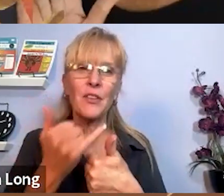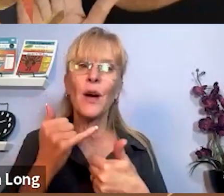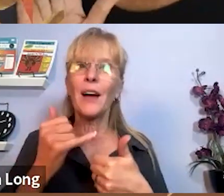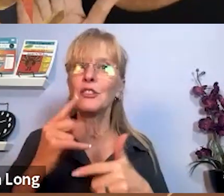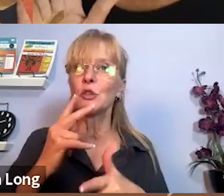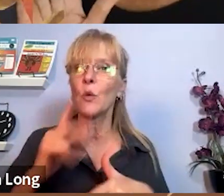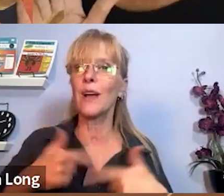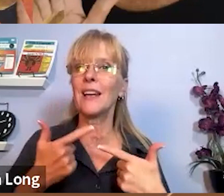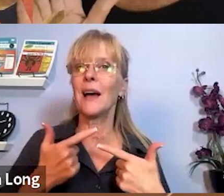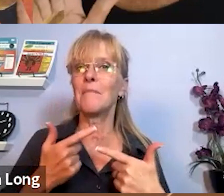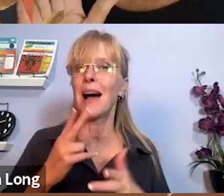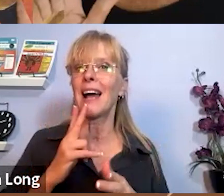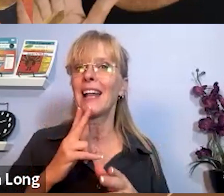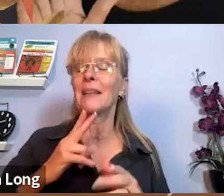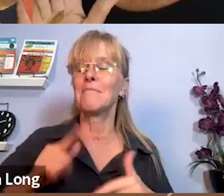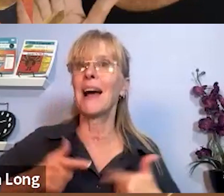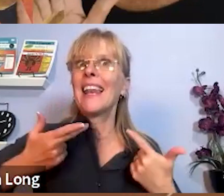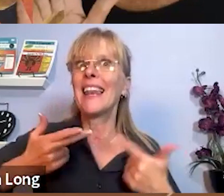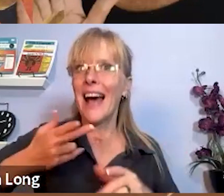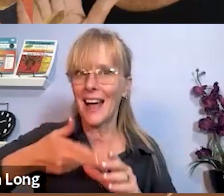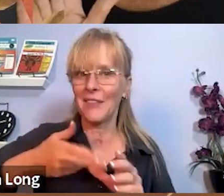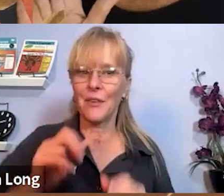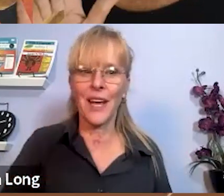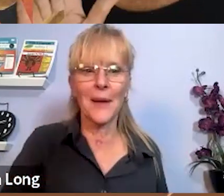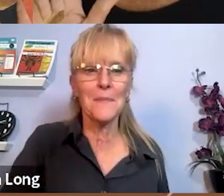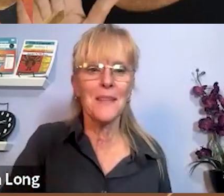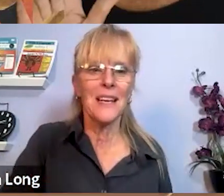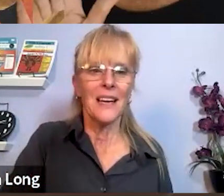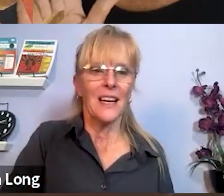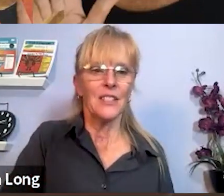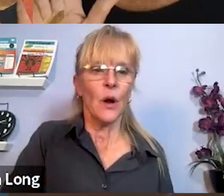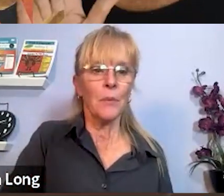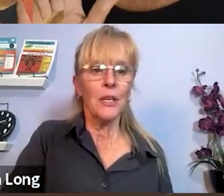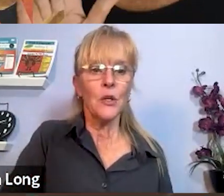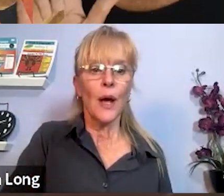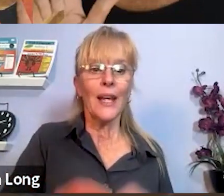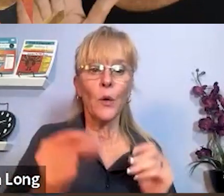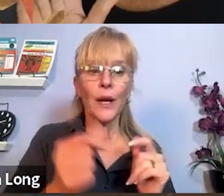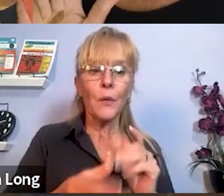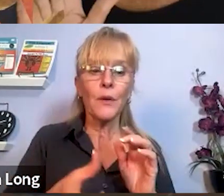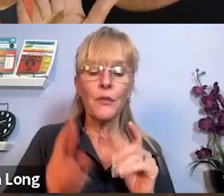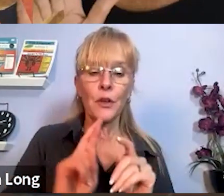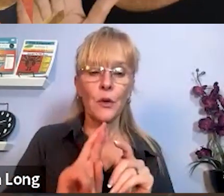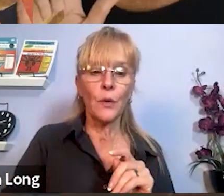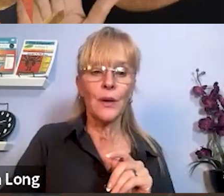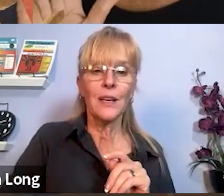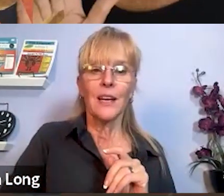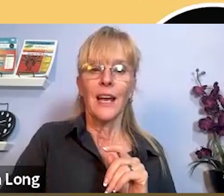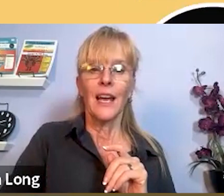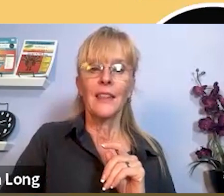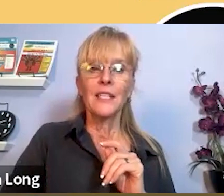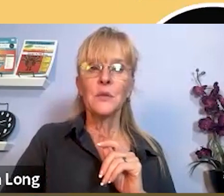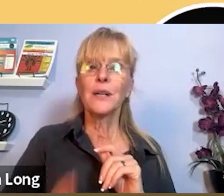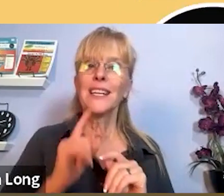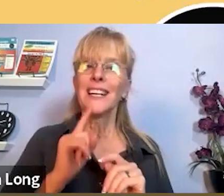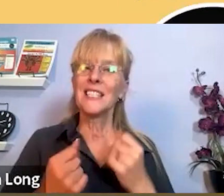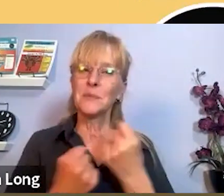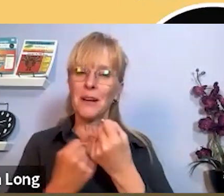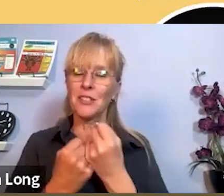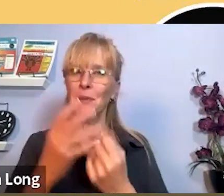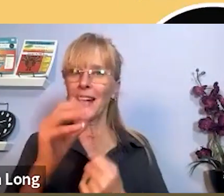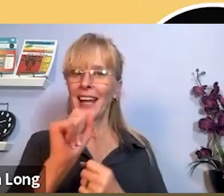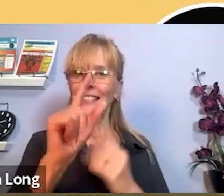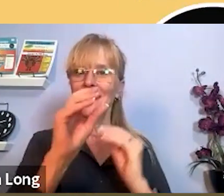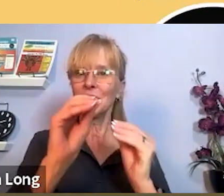game if you have joined my live, okay? So I'm going to do a quick review. And this one